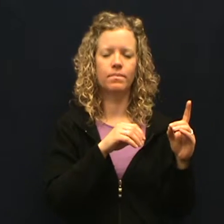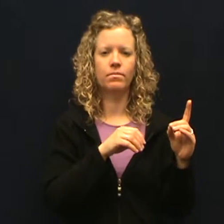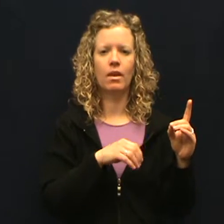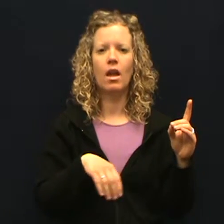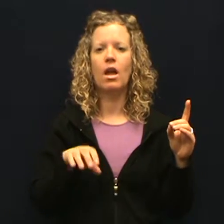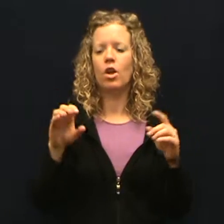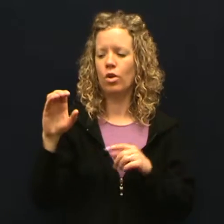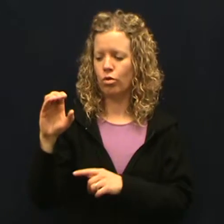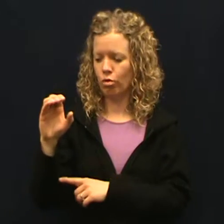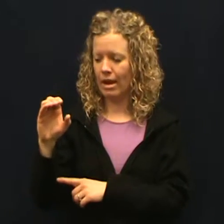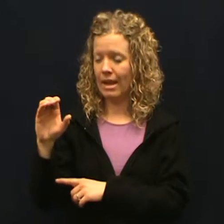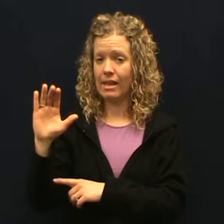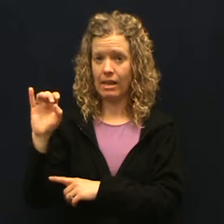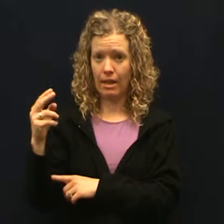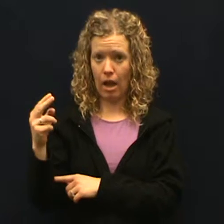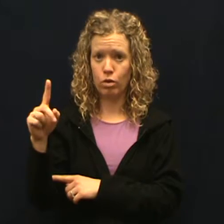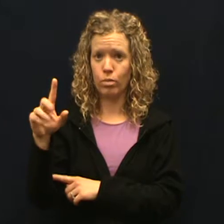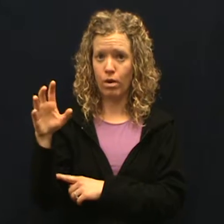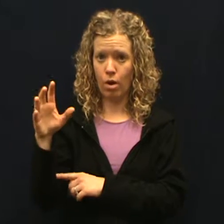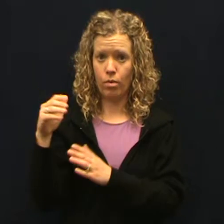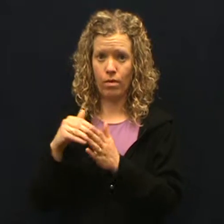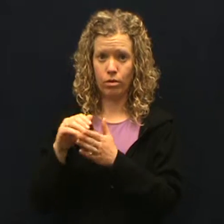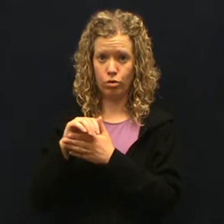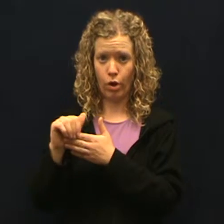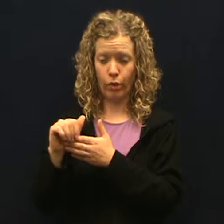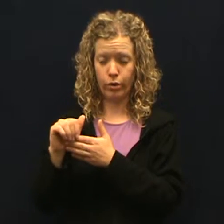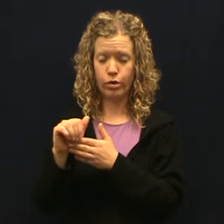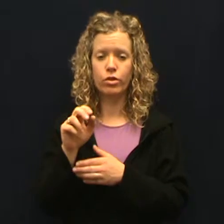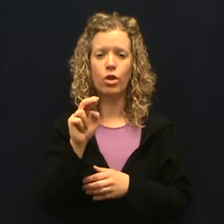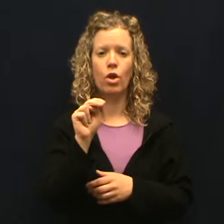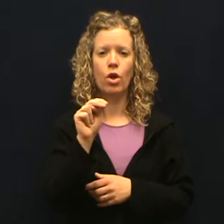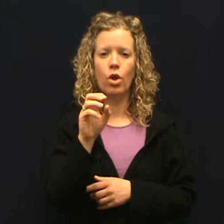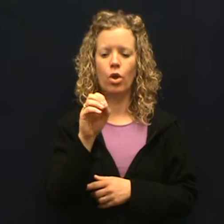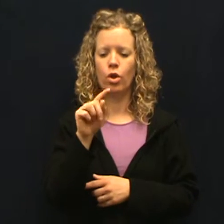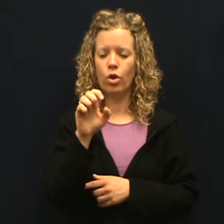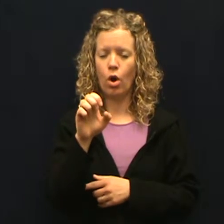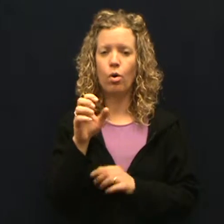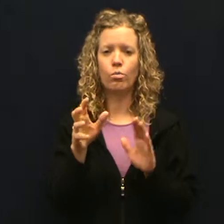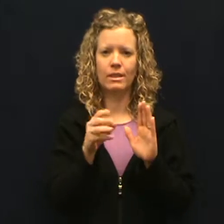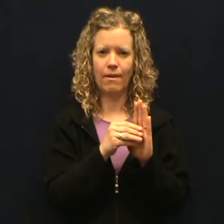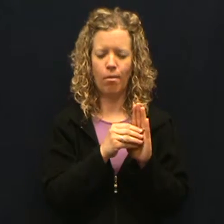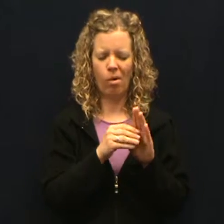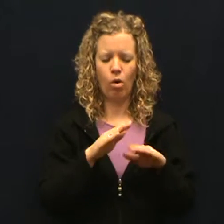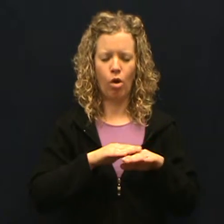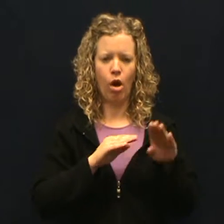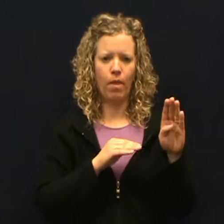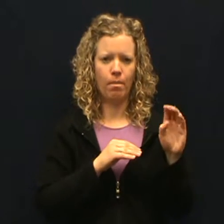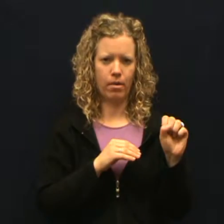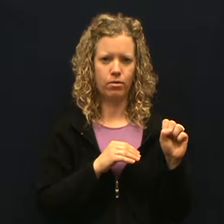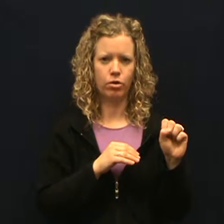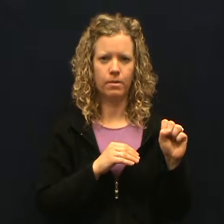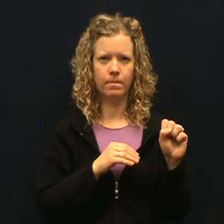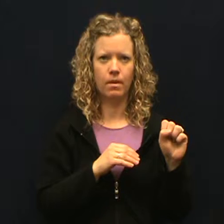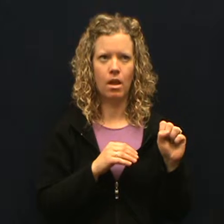for $100,000, and that note receivable would show up on our balance sheet under current